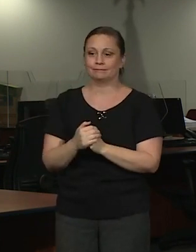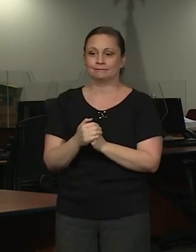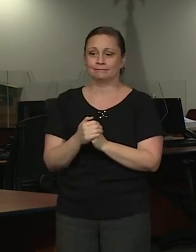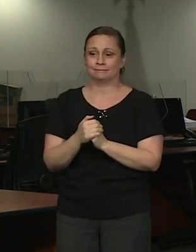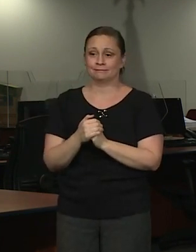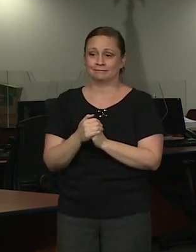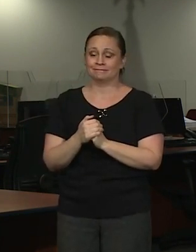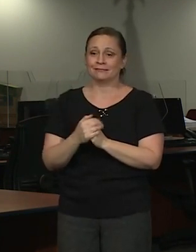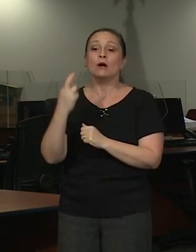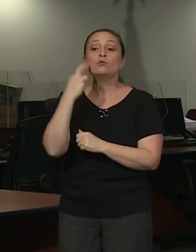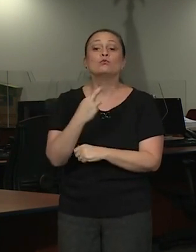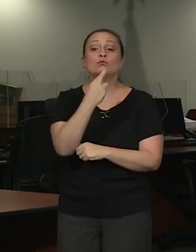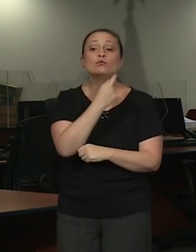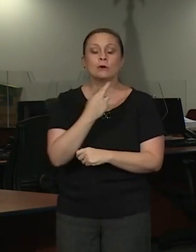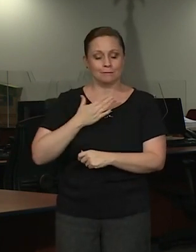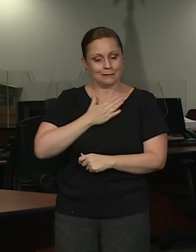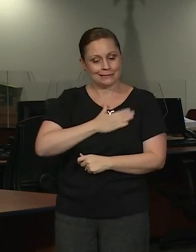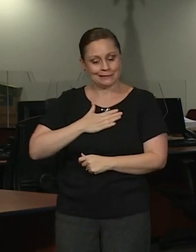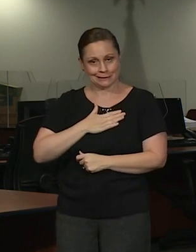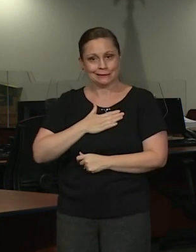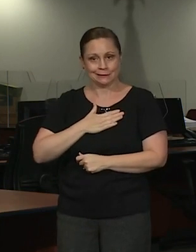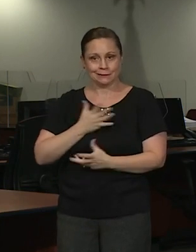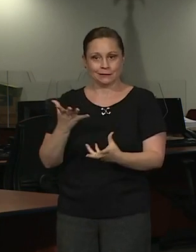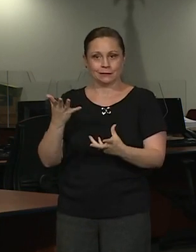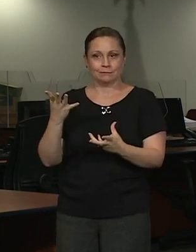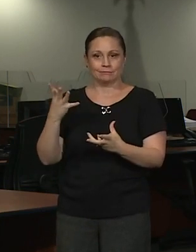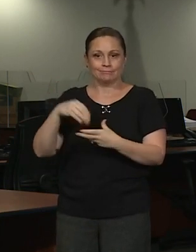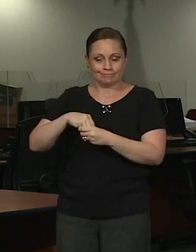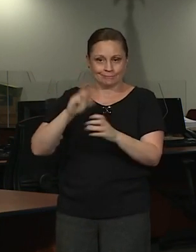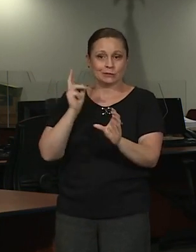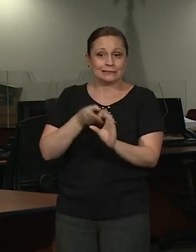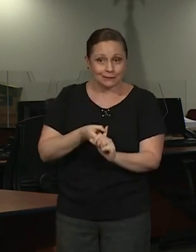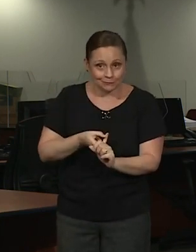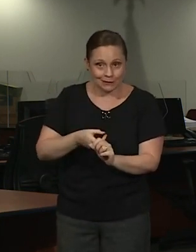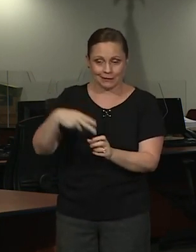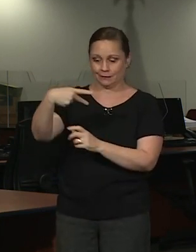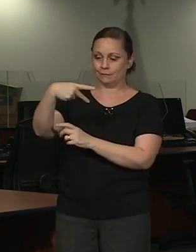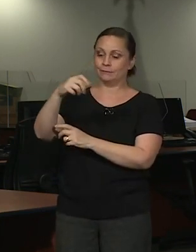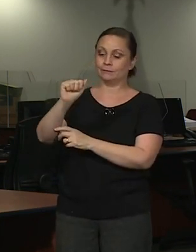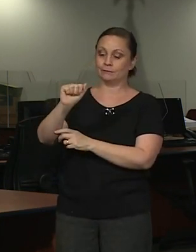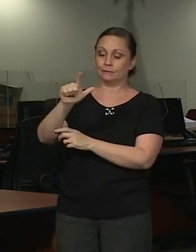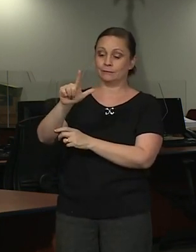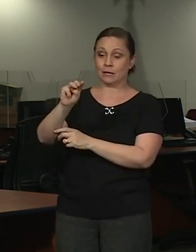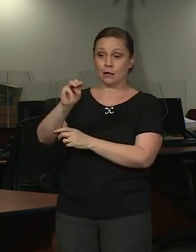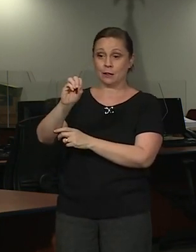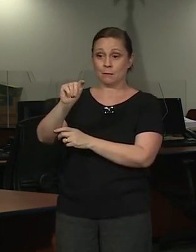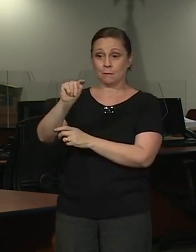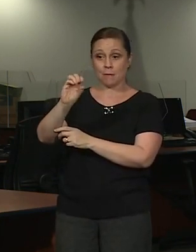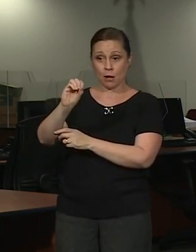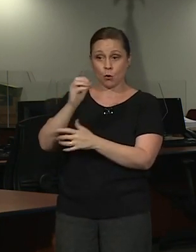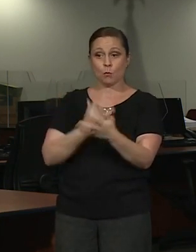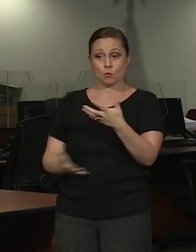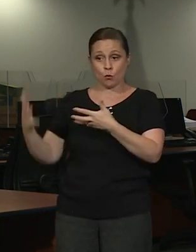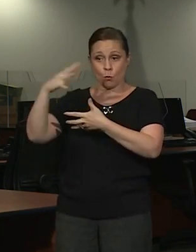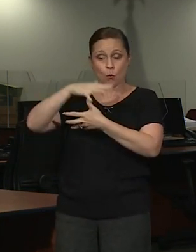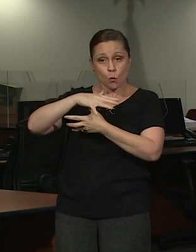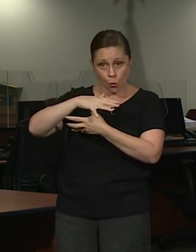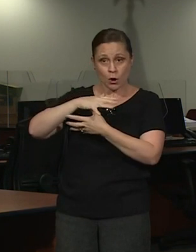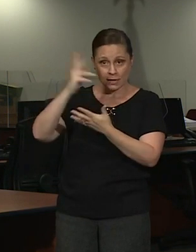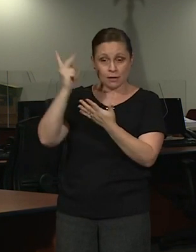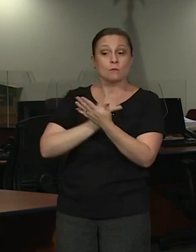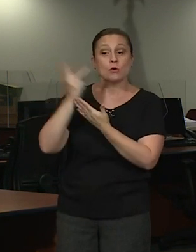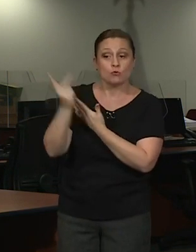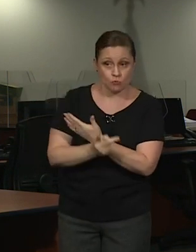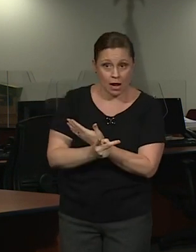Please participate in the Palmetto Priority program that we announced just recently that was developed by the Restaurant